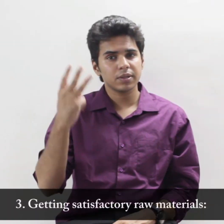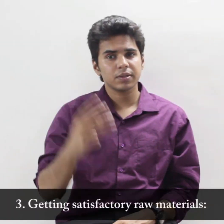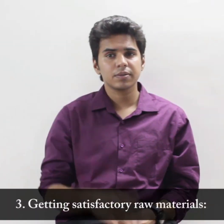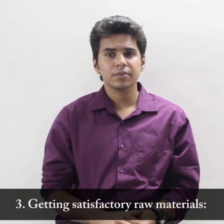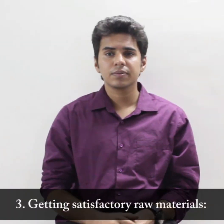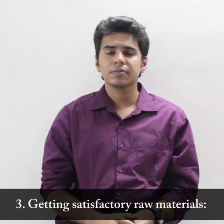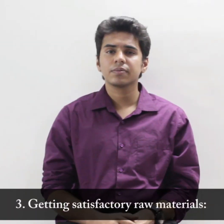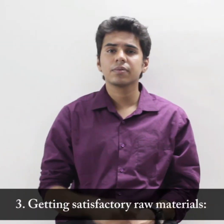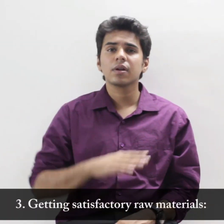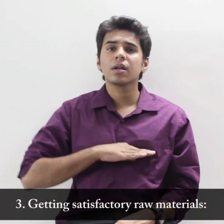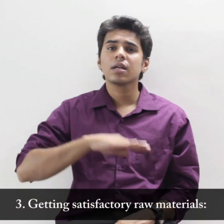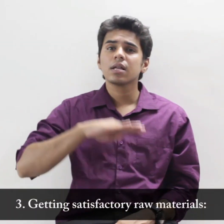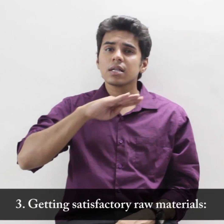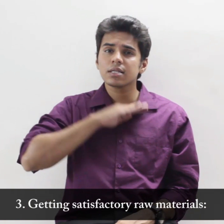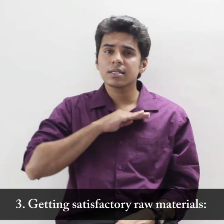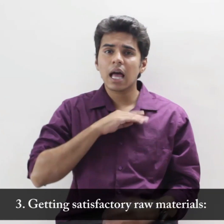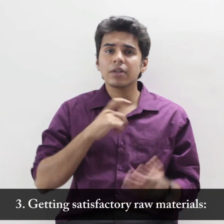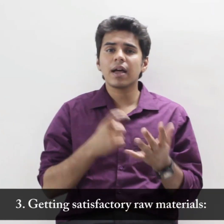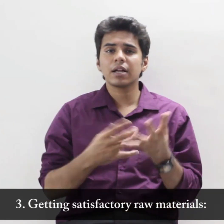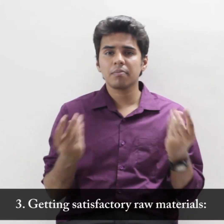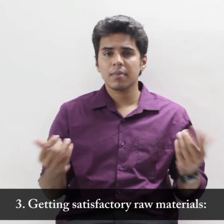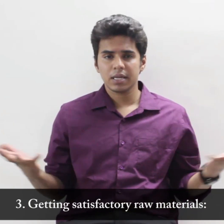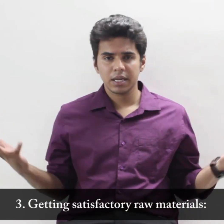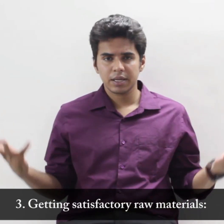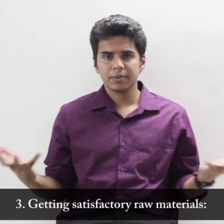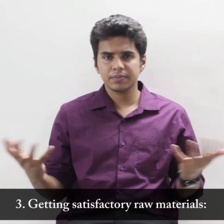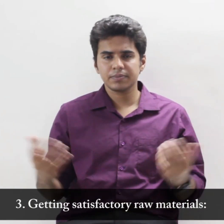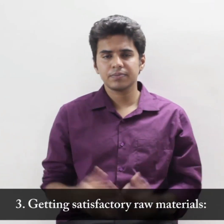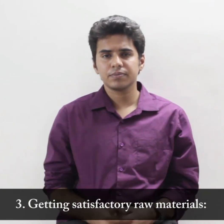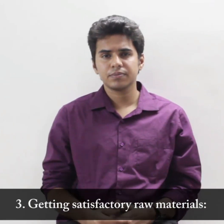Number 3. Getting satisfactory raw materials.